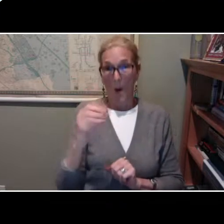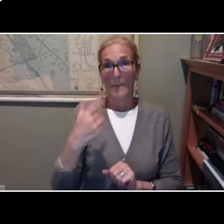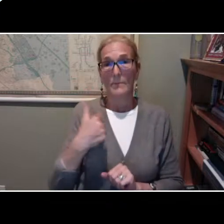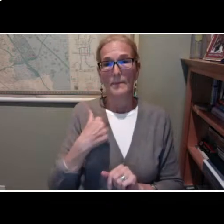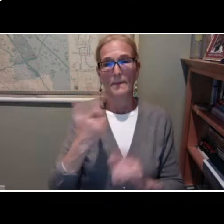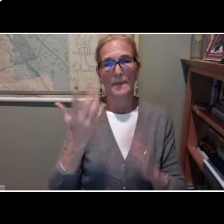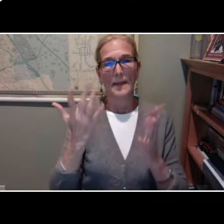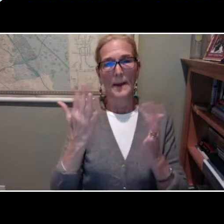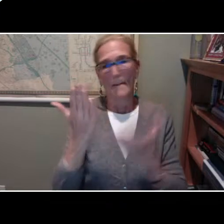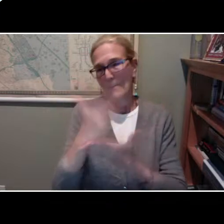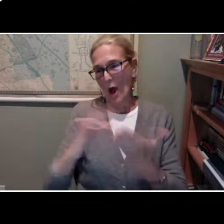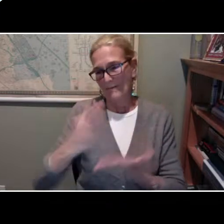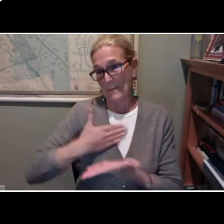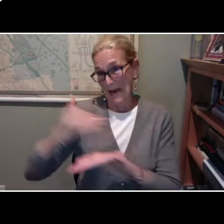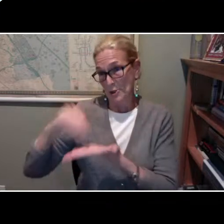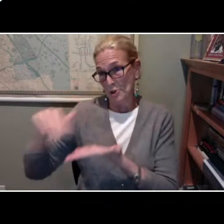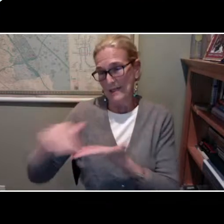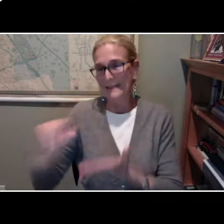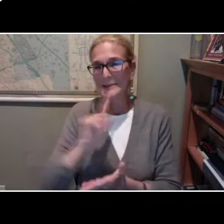So keep that in mind.